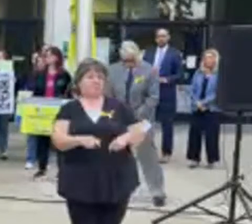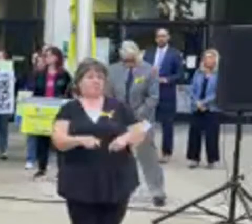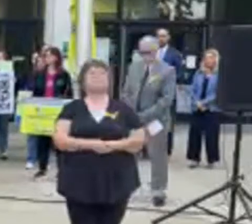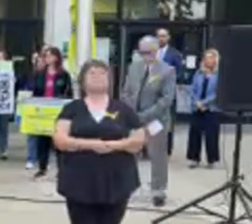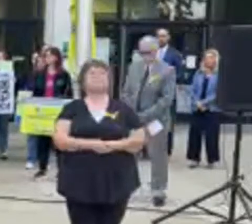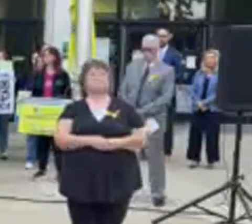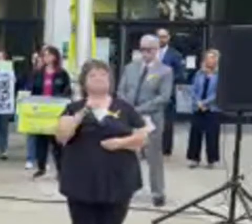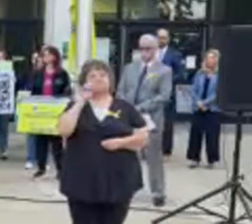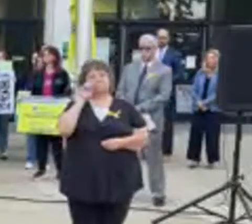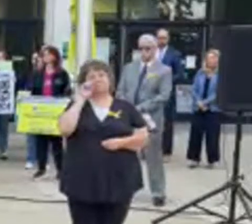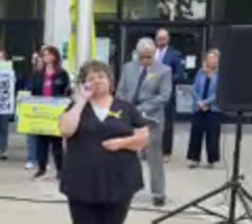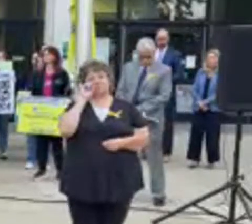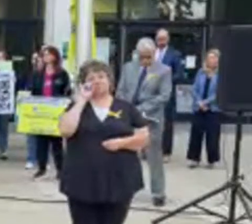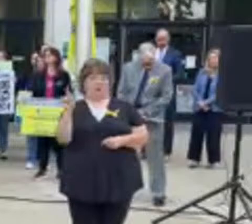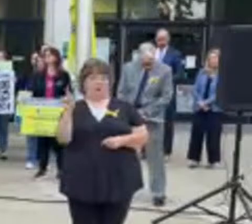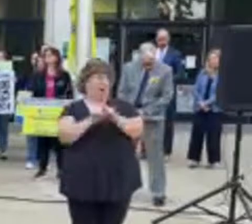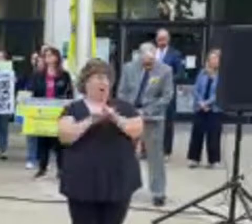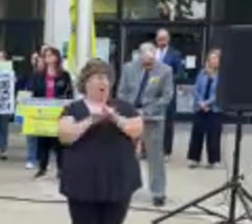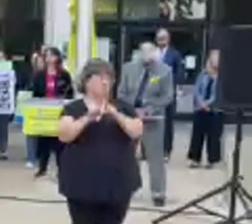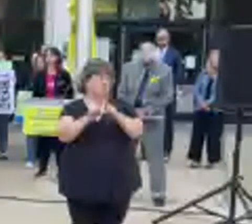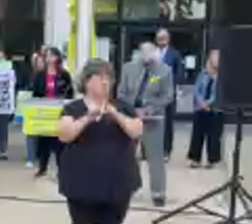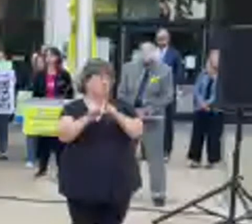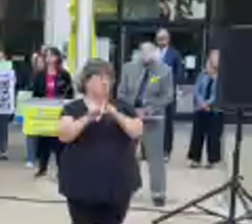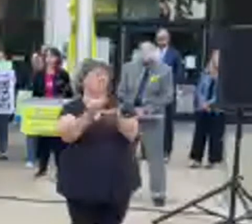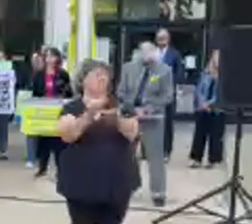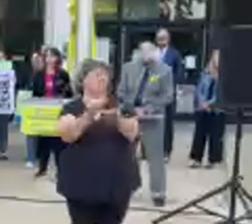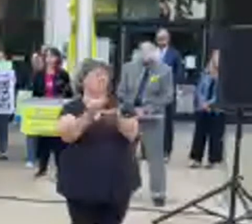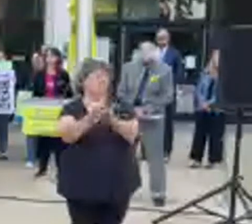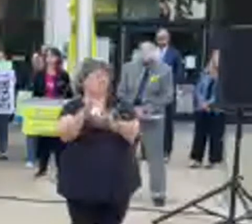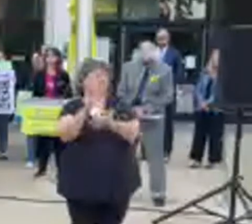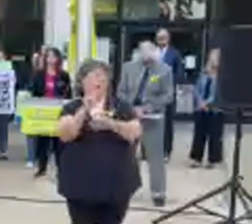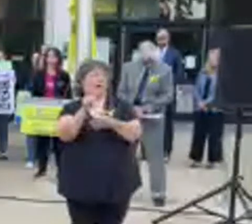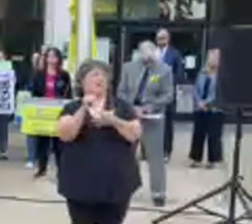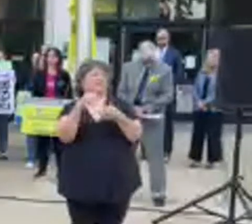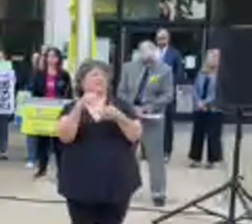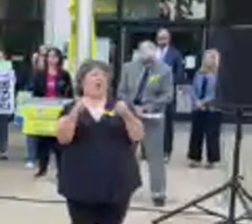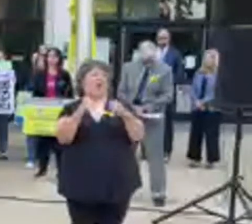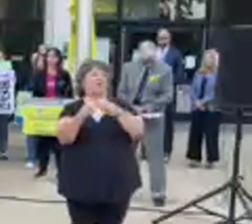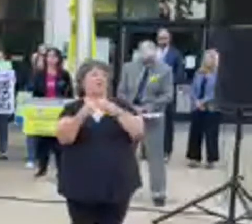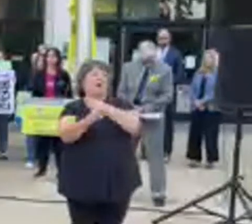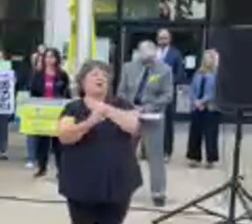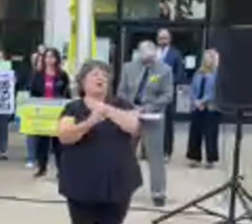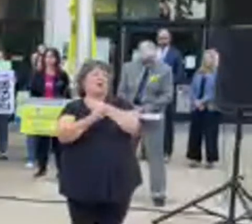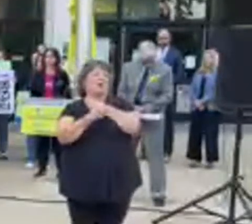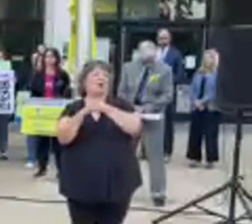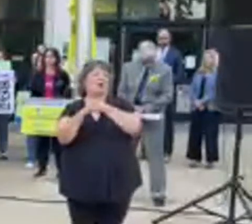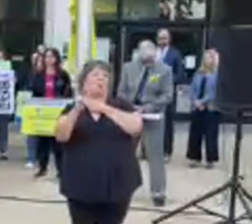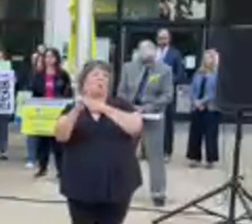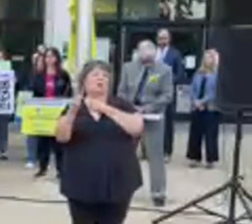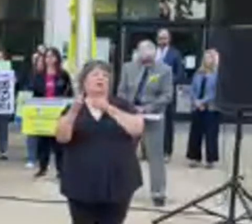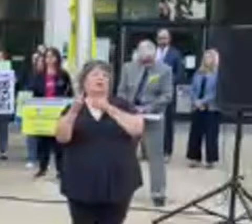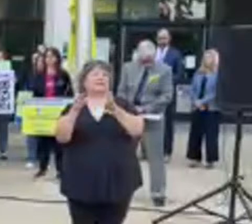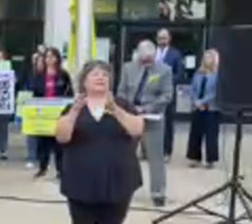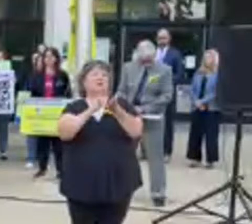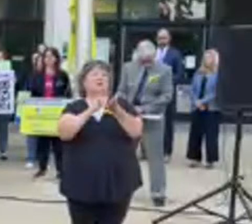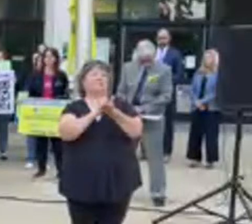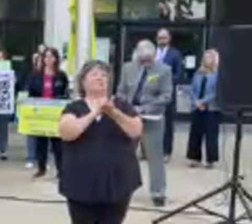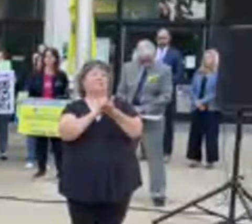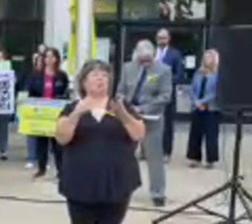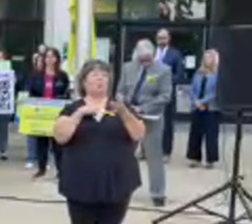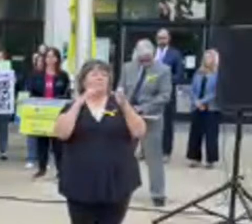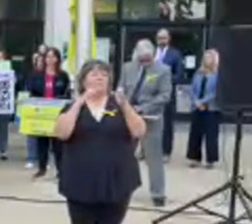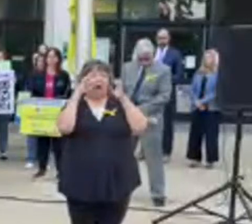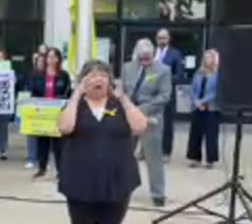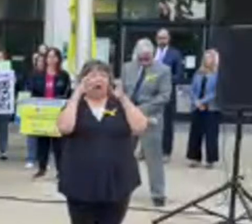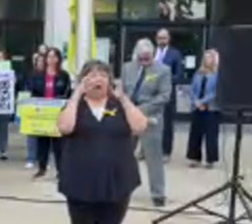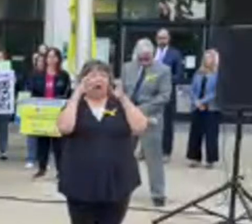happen. That was also partially funded with a grant from the Foundation of Western and Central New York. We've